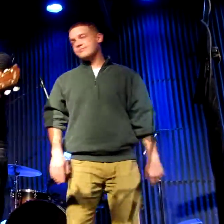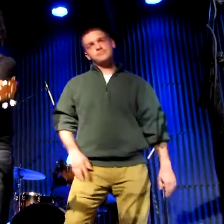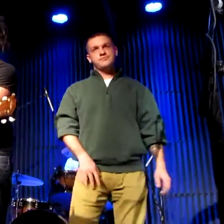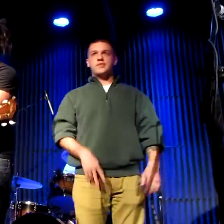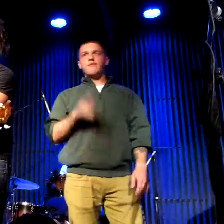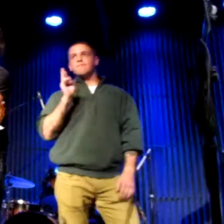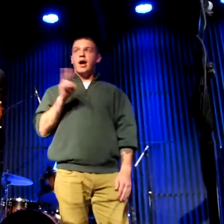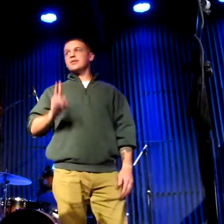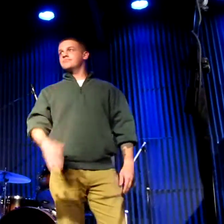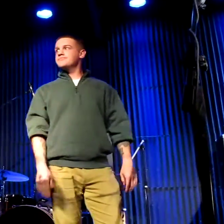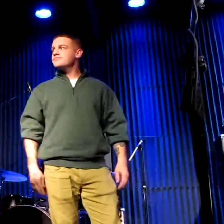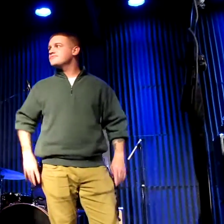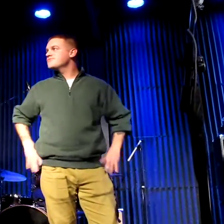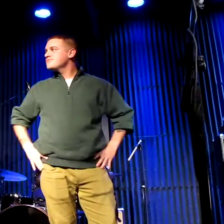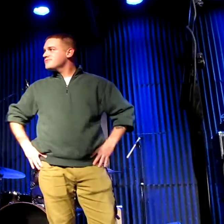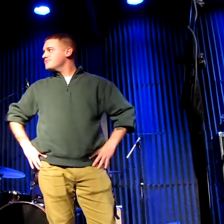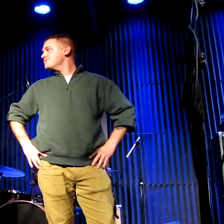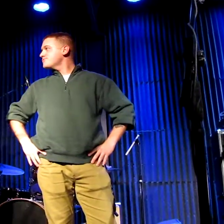Shit.